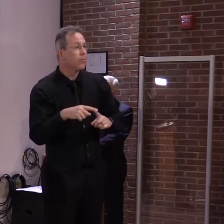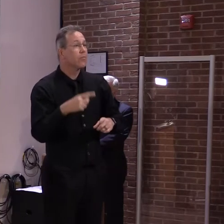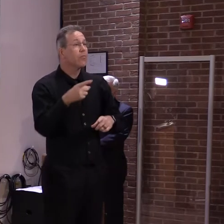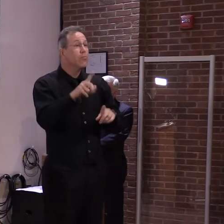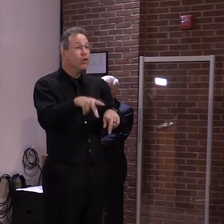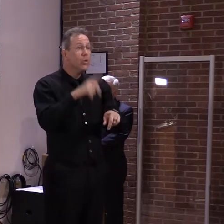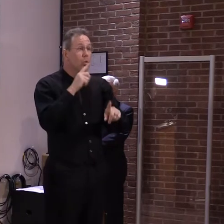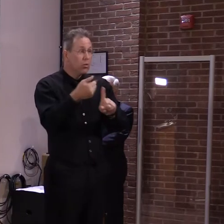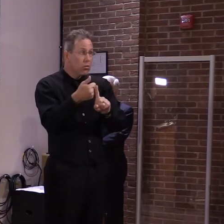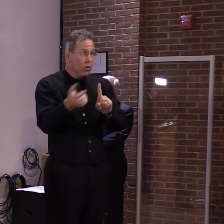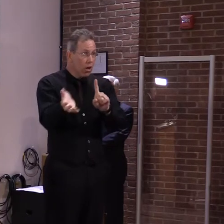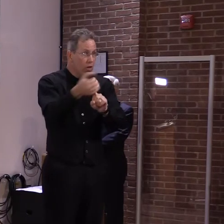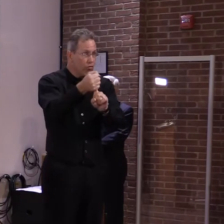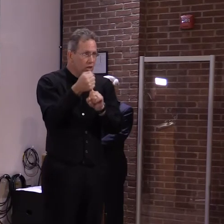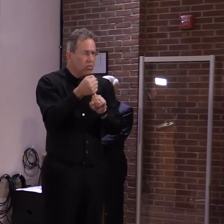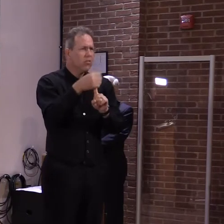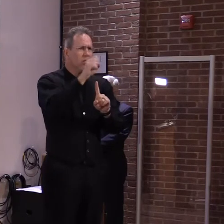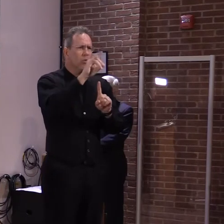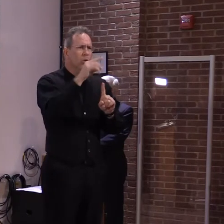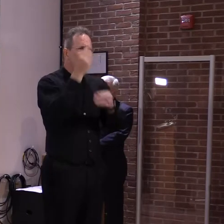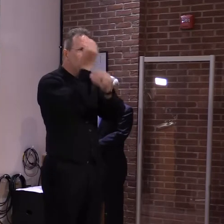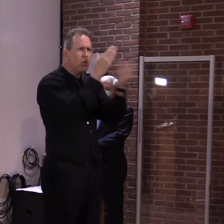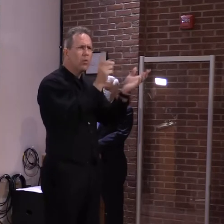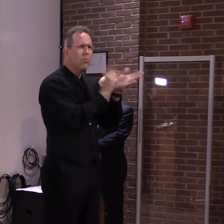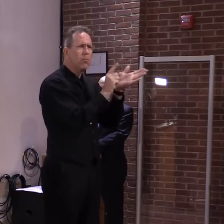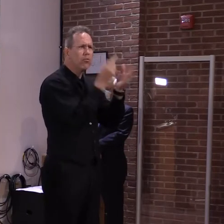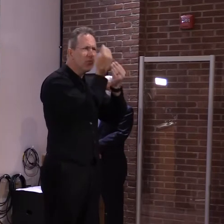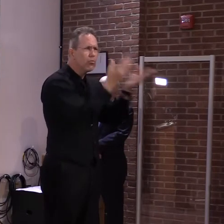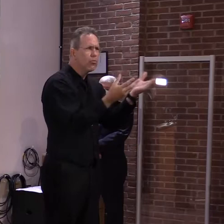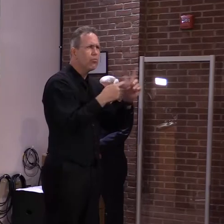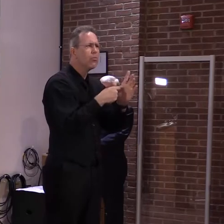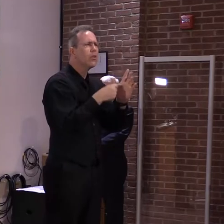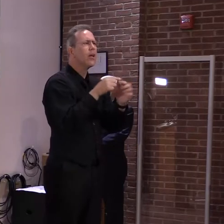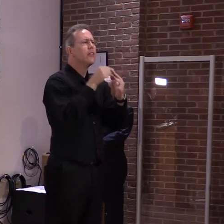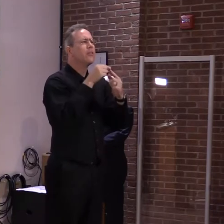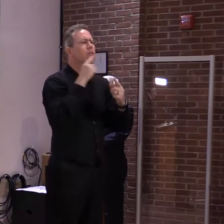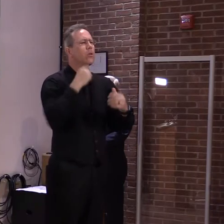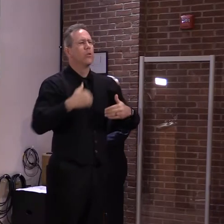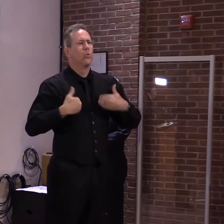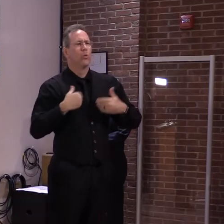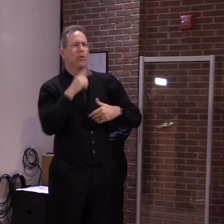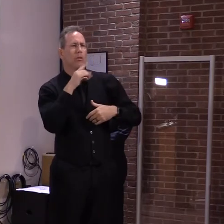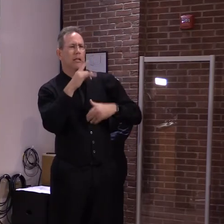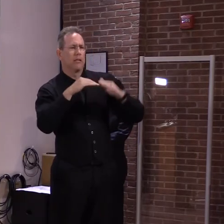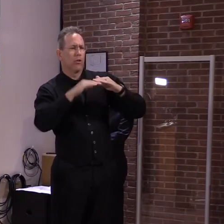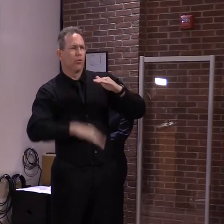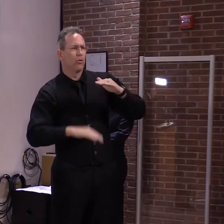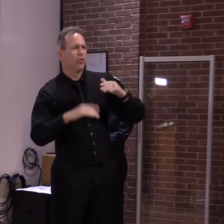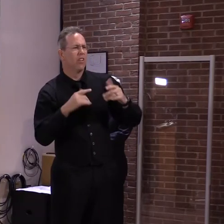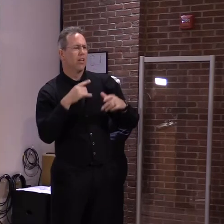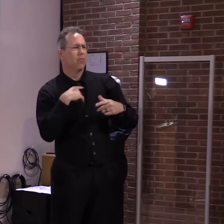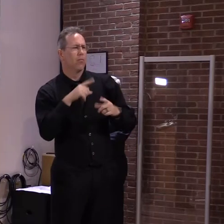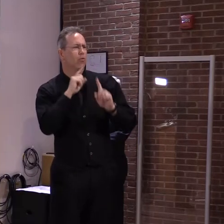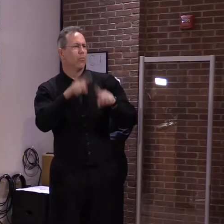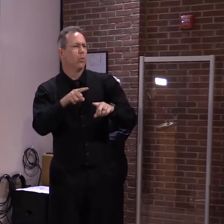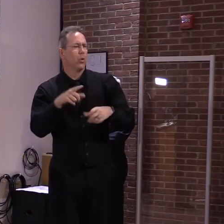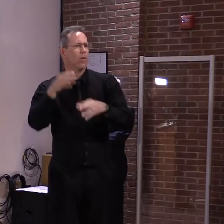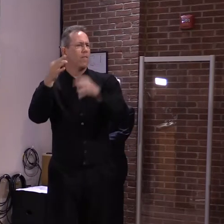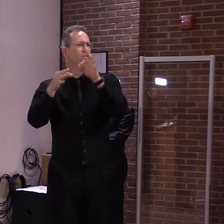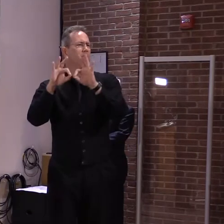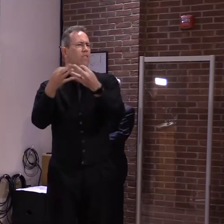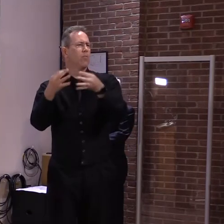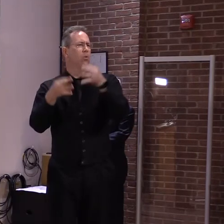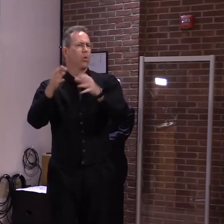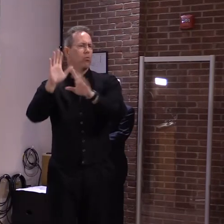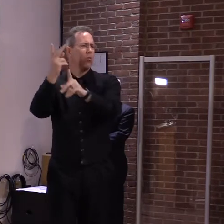of juveniles who are headed to or potentially headed to family court for their arraignments. I have no basis